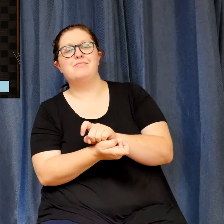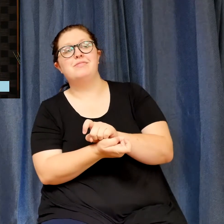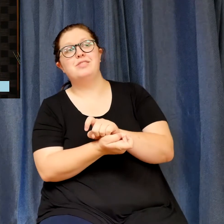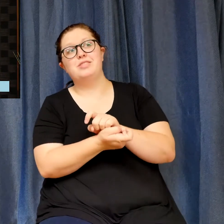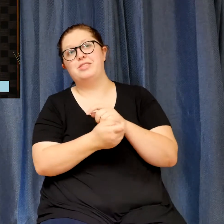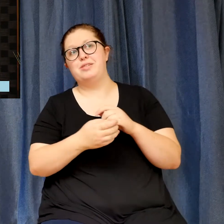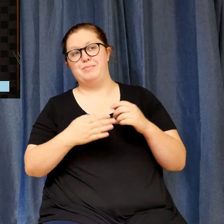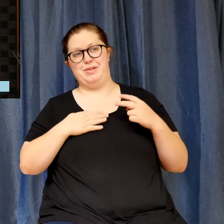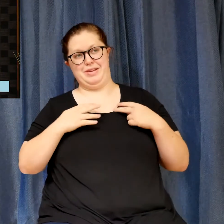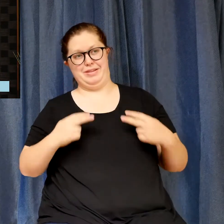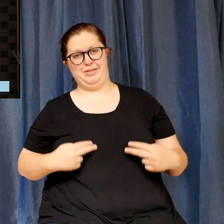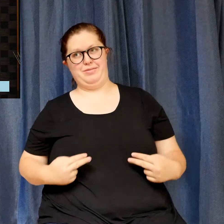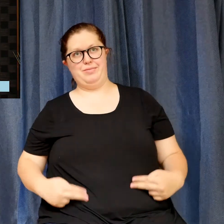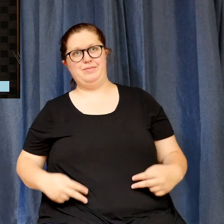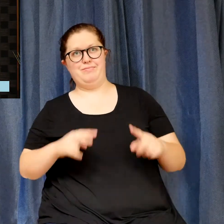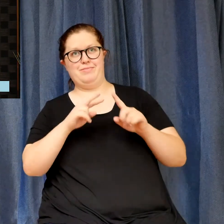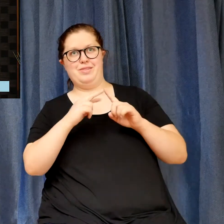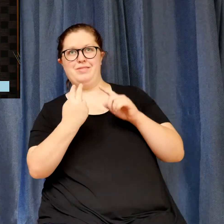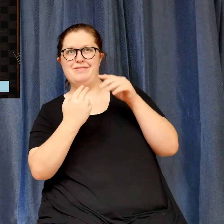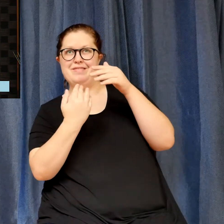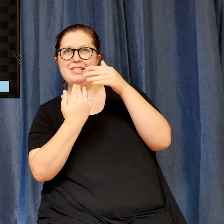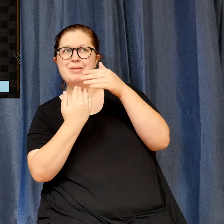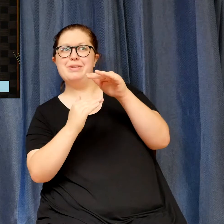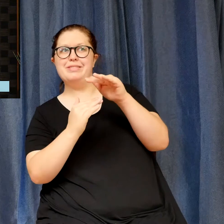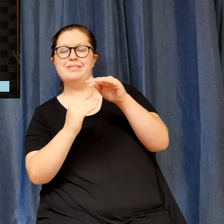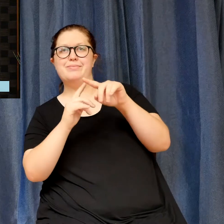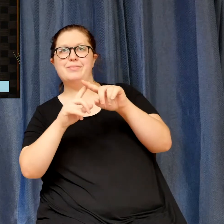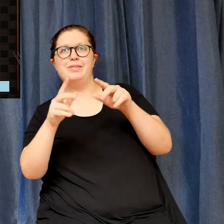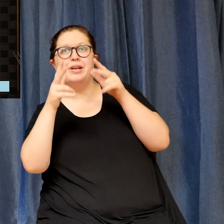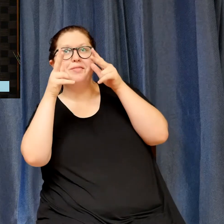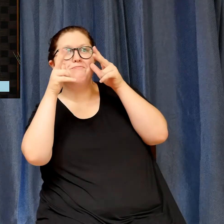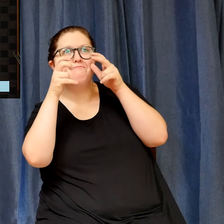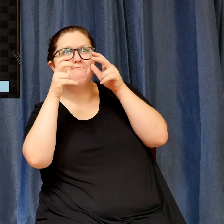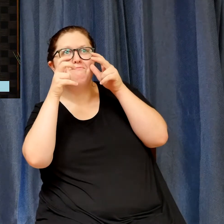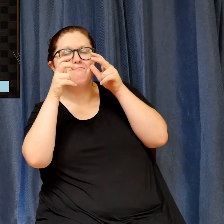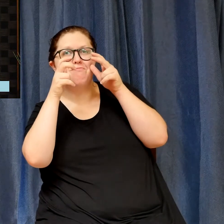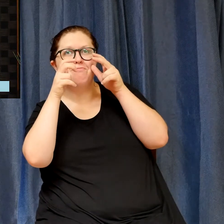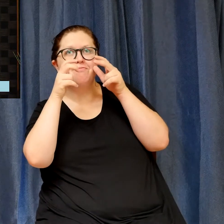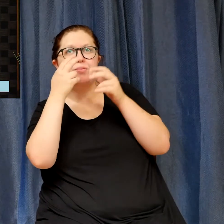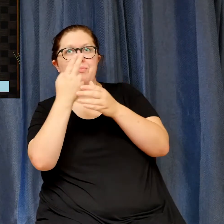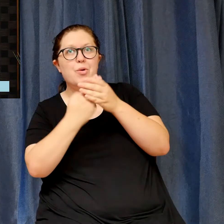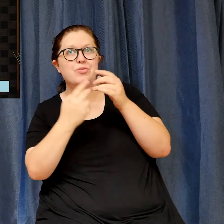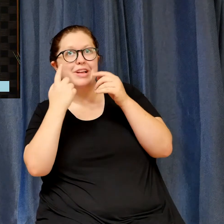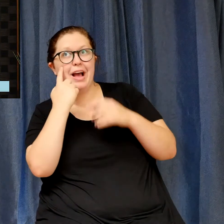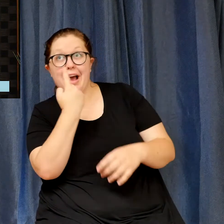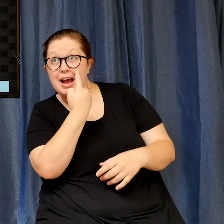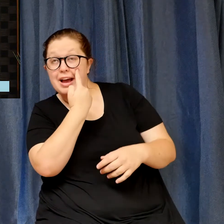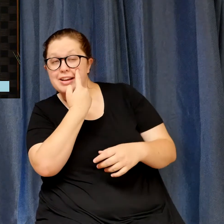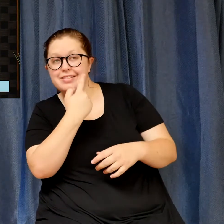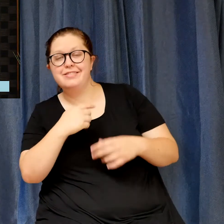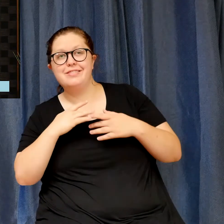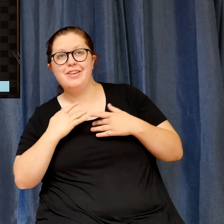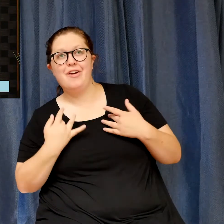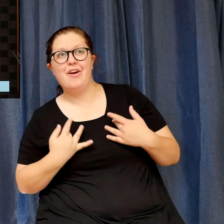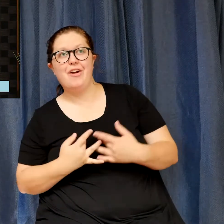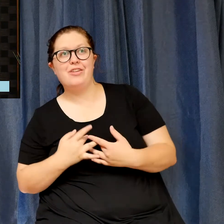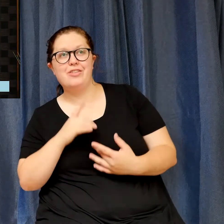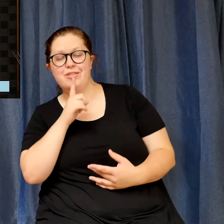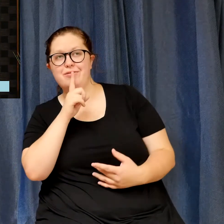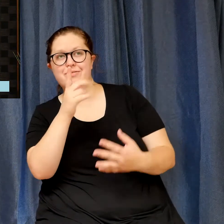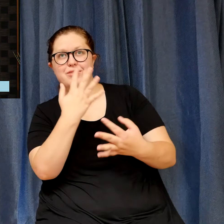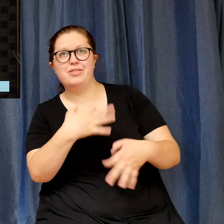my limited human perspective. But listening with the ear of the heart is the very key words for